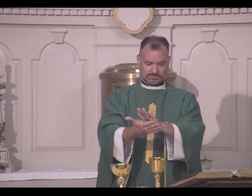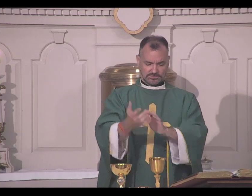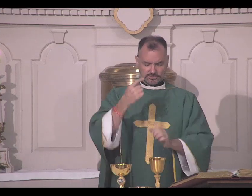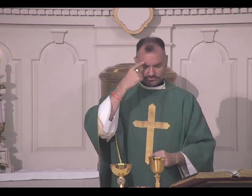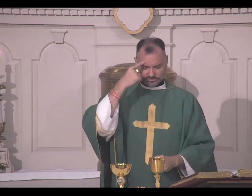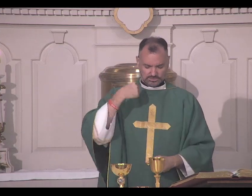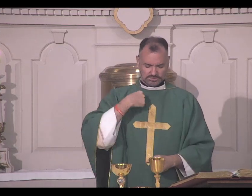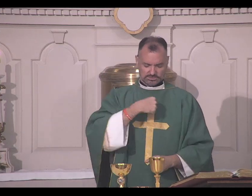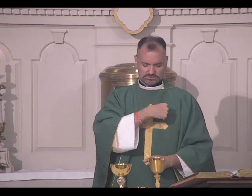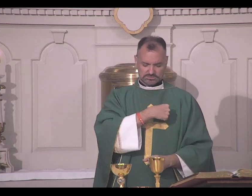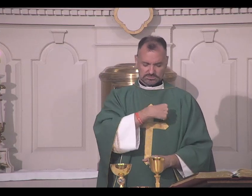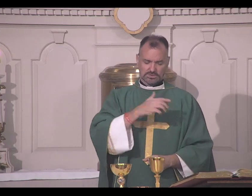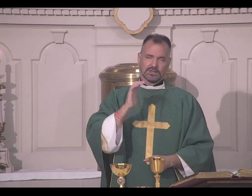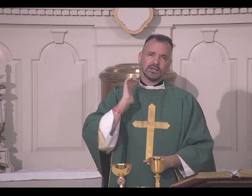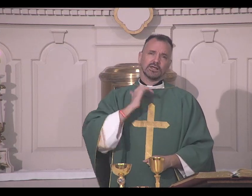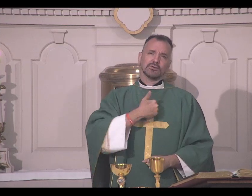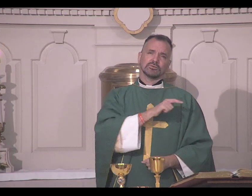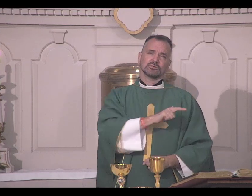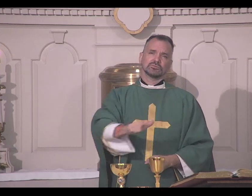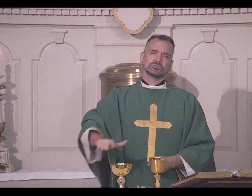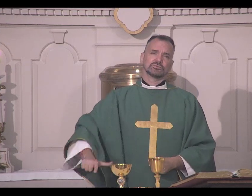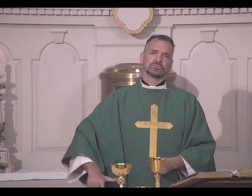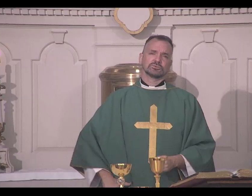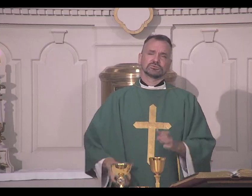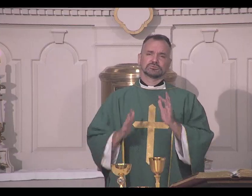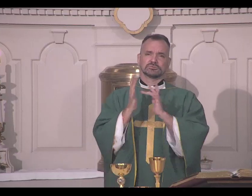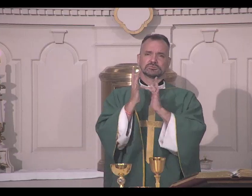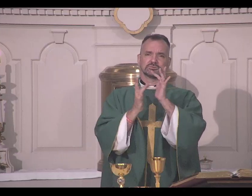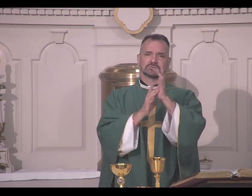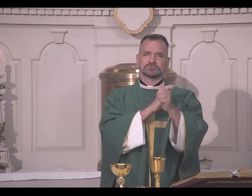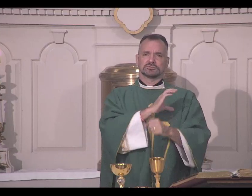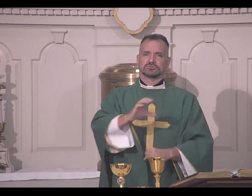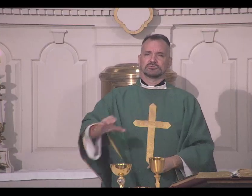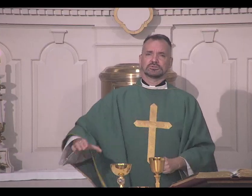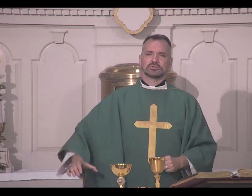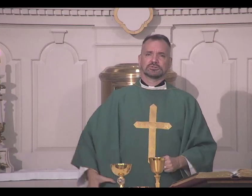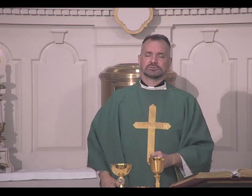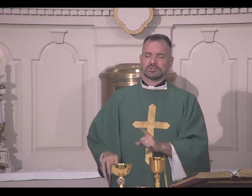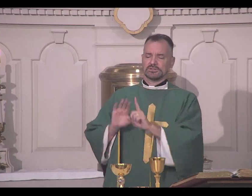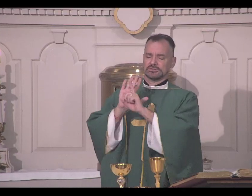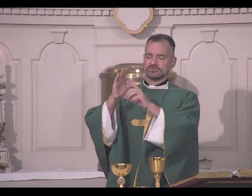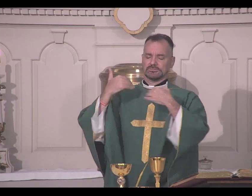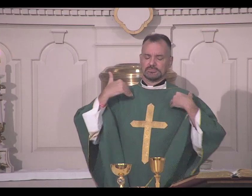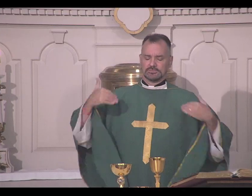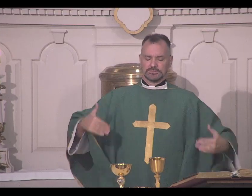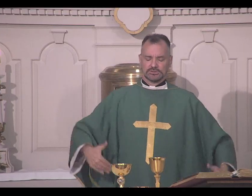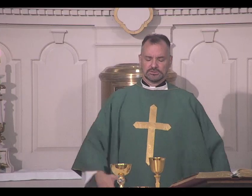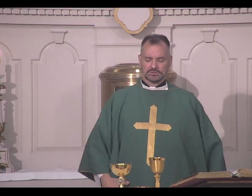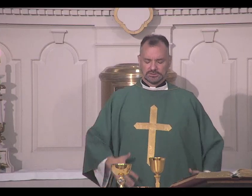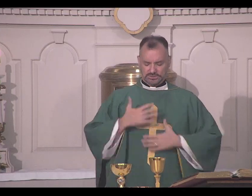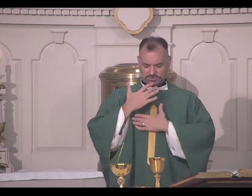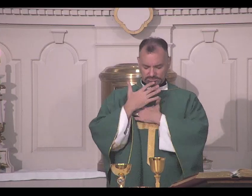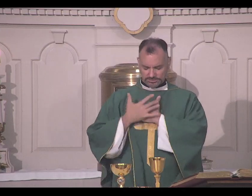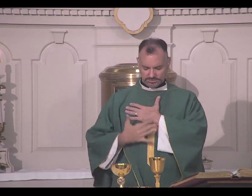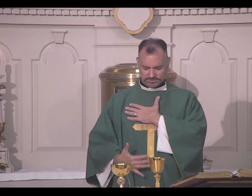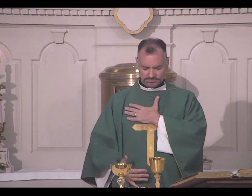may become for us the body and blood of our Lord Jesus Christ.